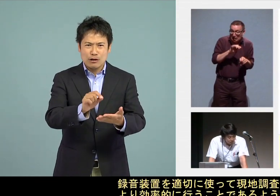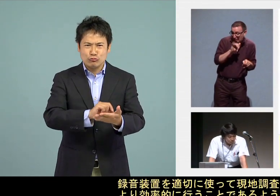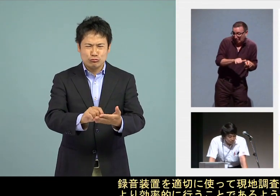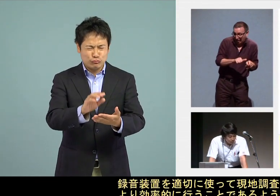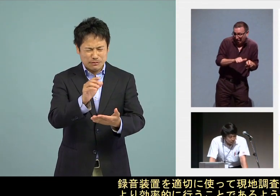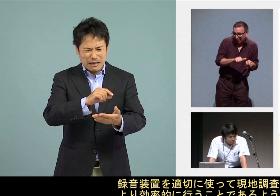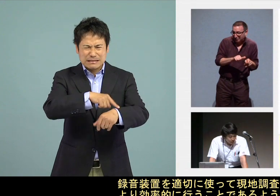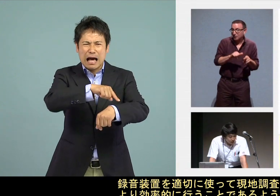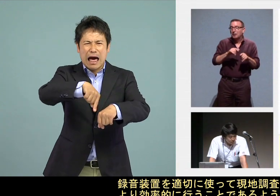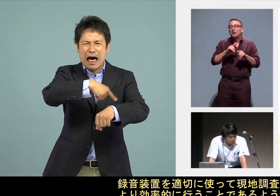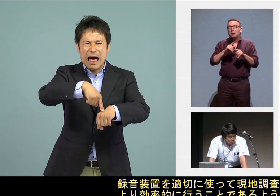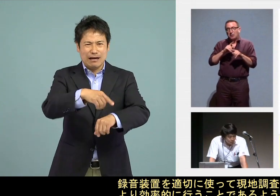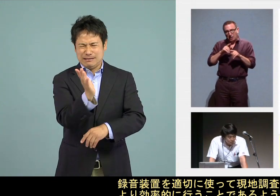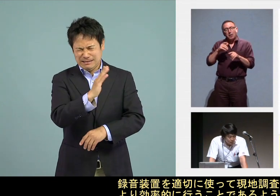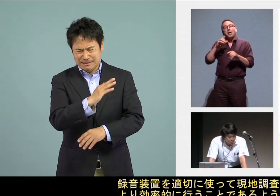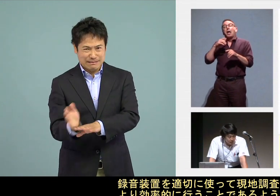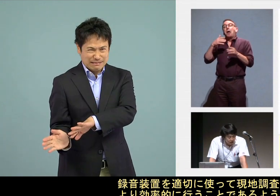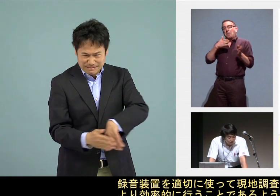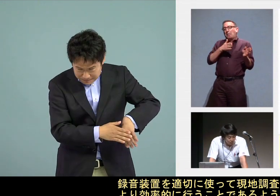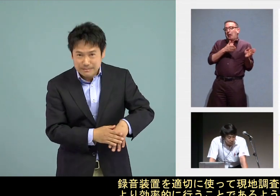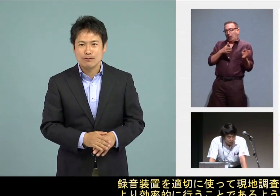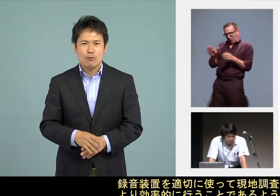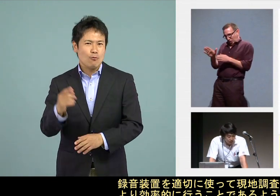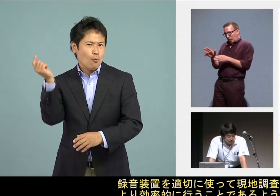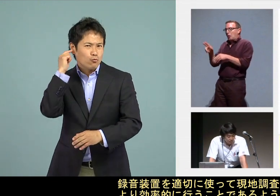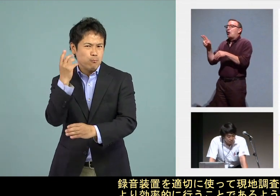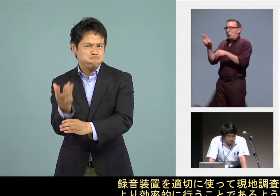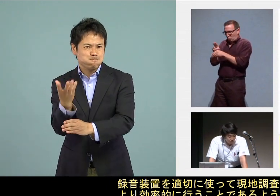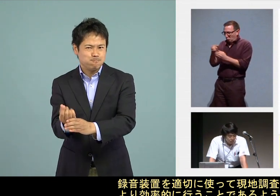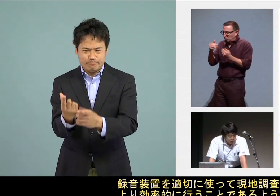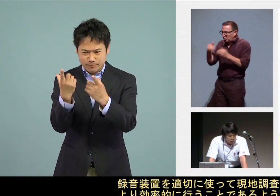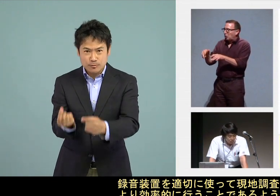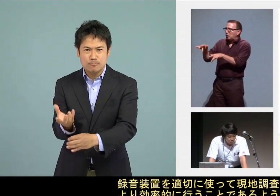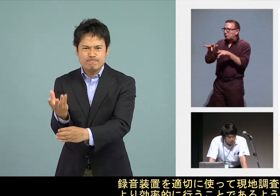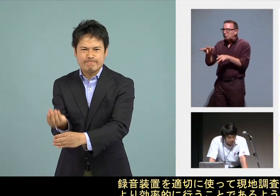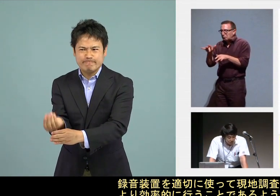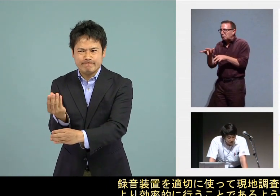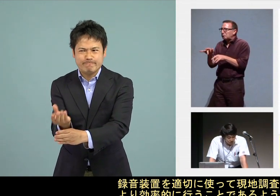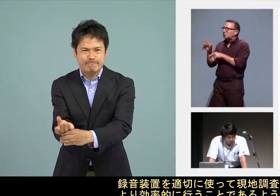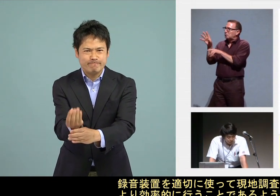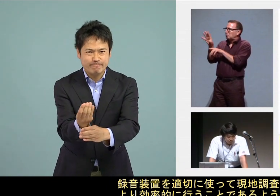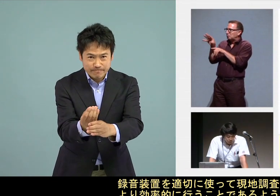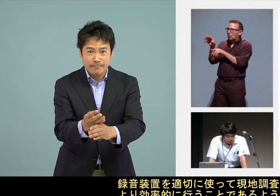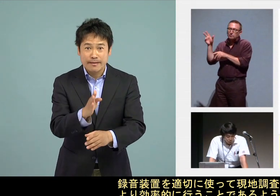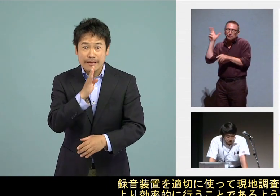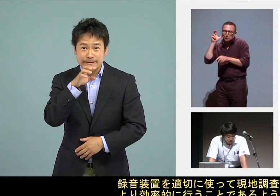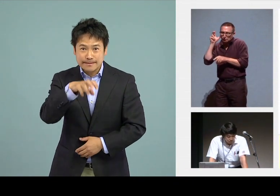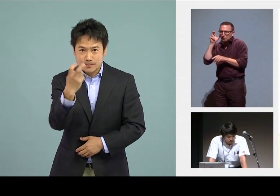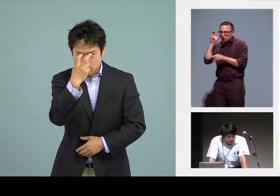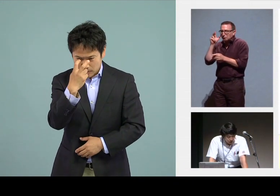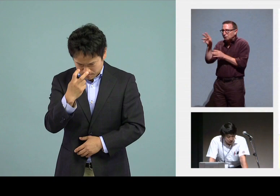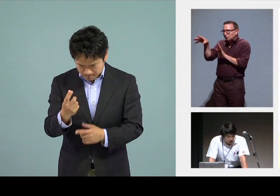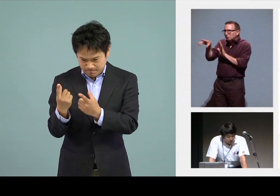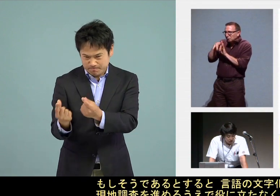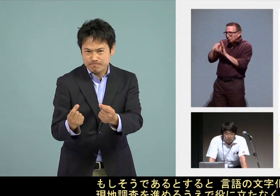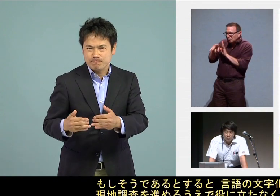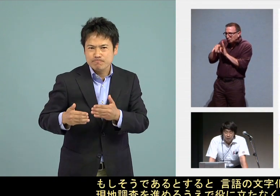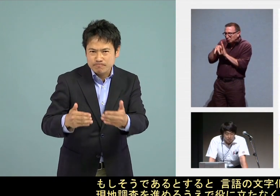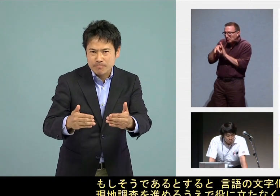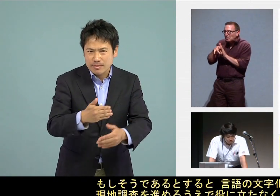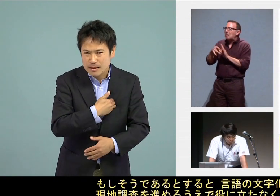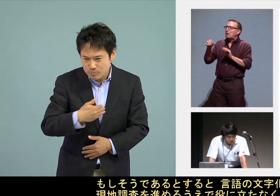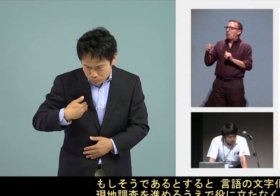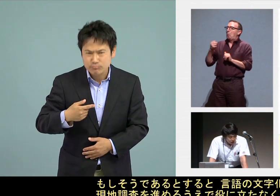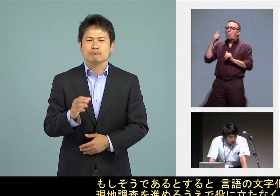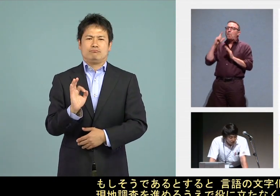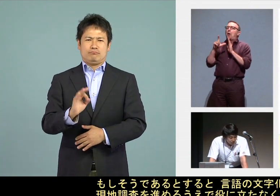properly use a recorder and to postpone the effort of writing for more efficient fieldwork. However,